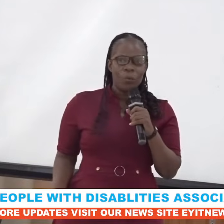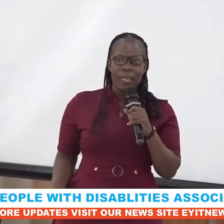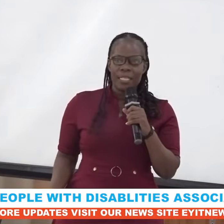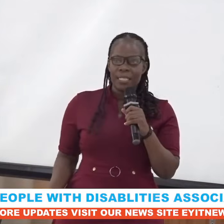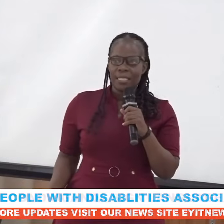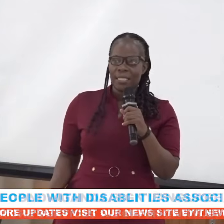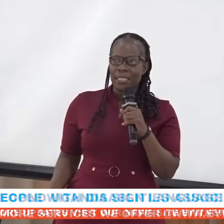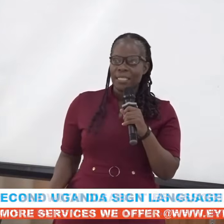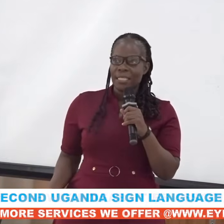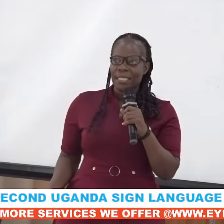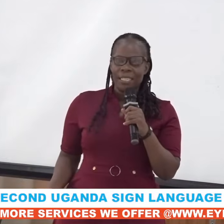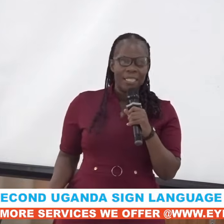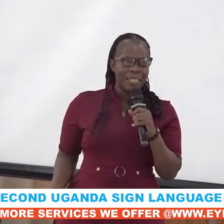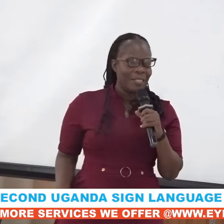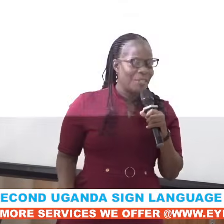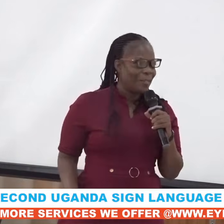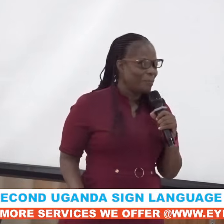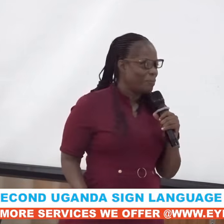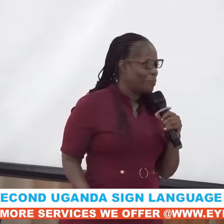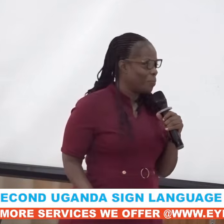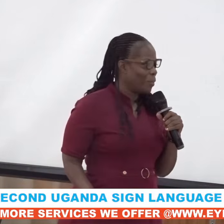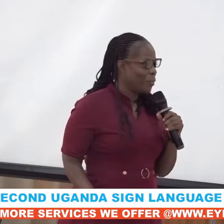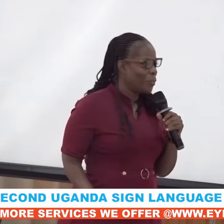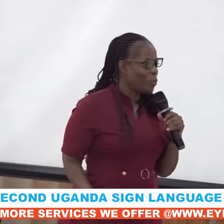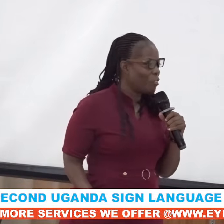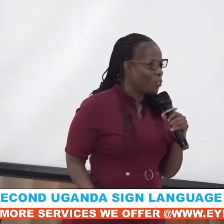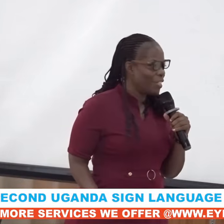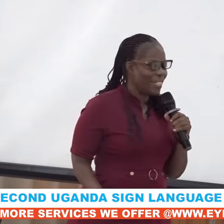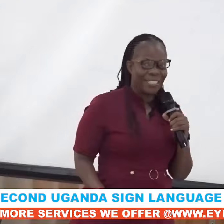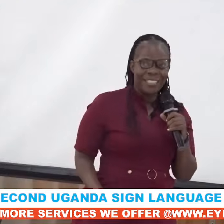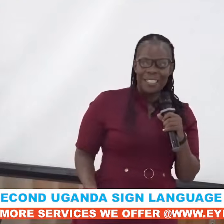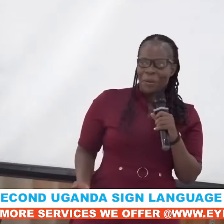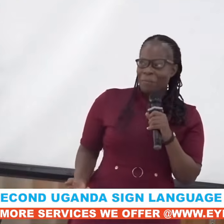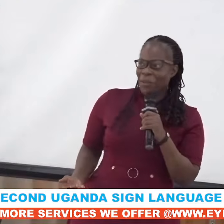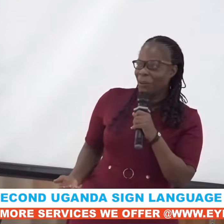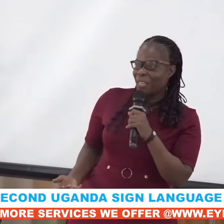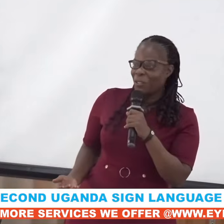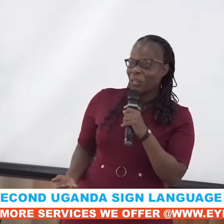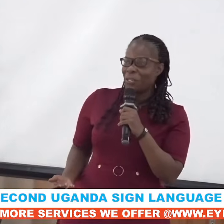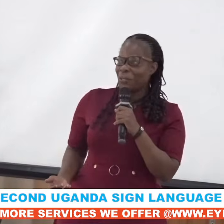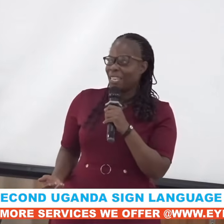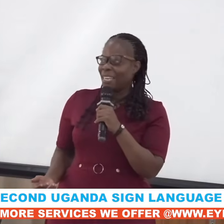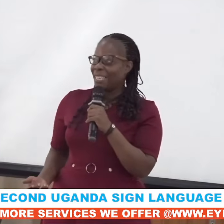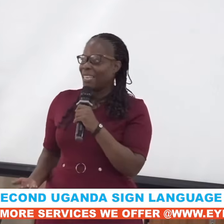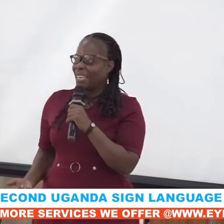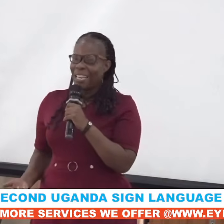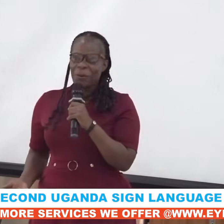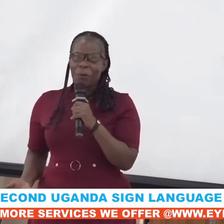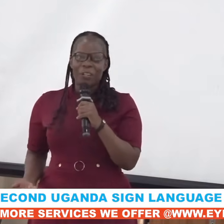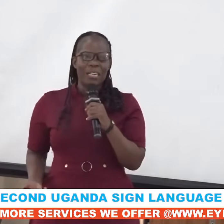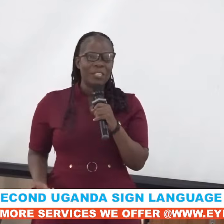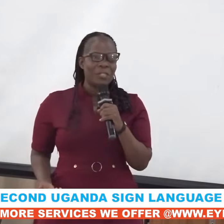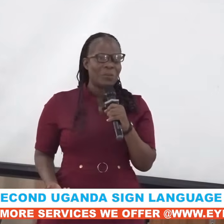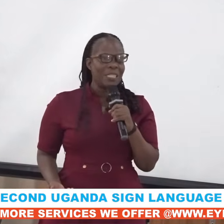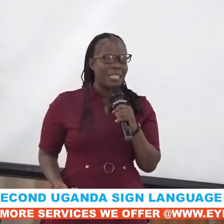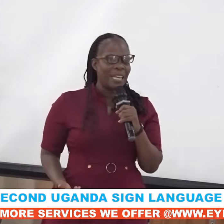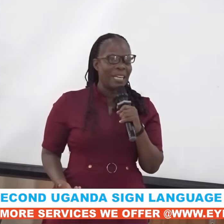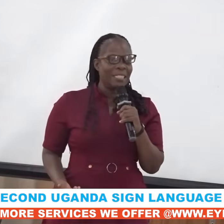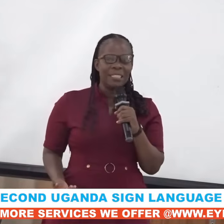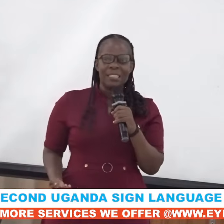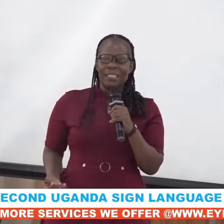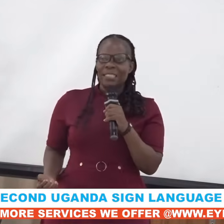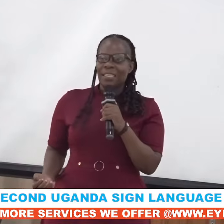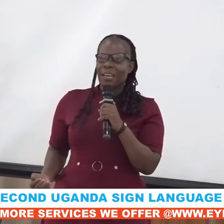drink wisely. And don't overdrink. May you enjoy today. And congratulations once